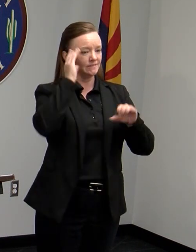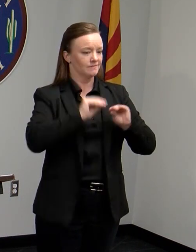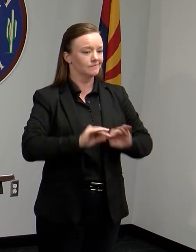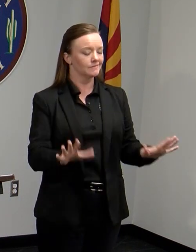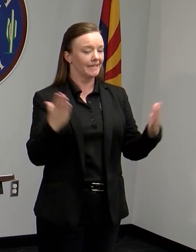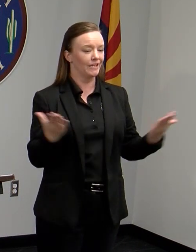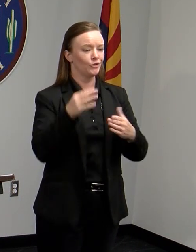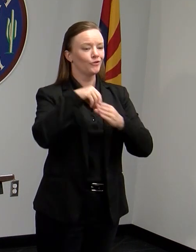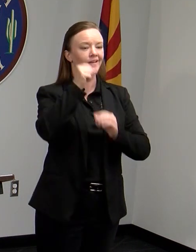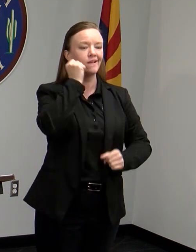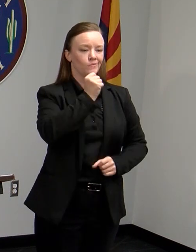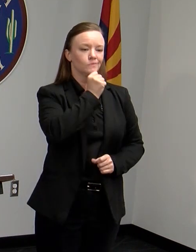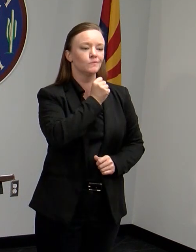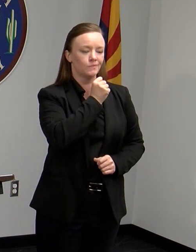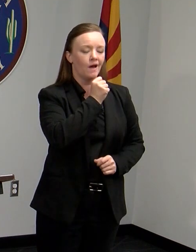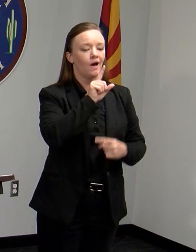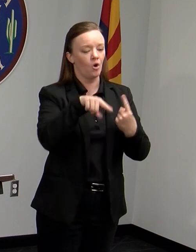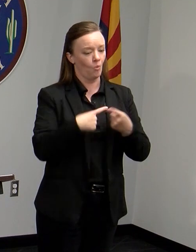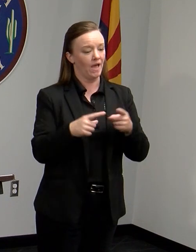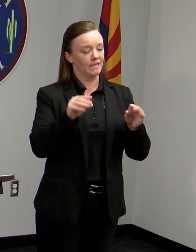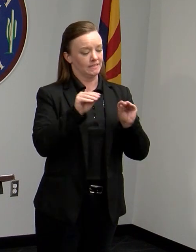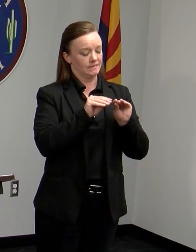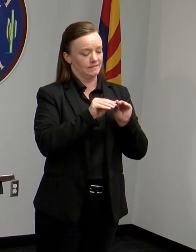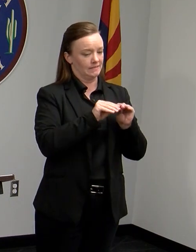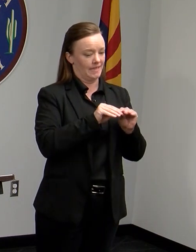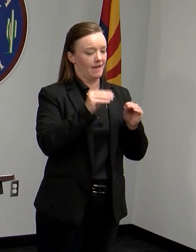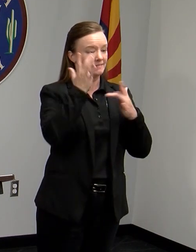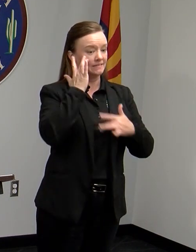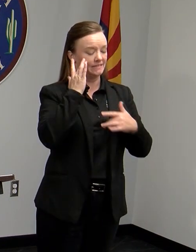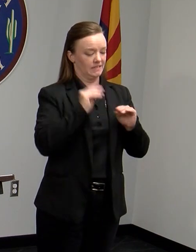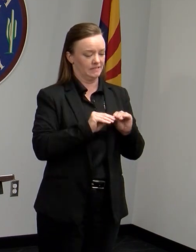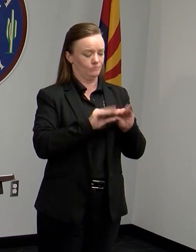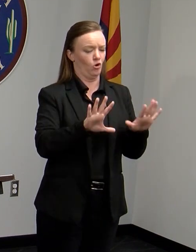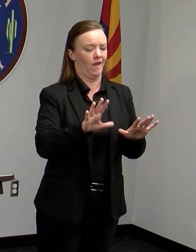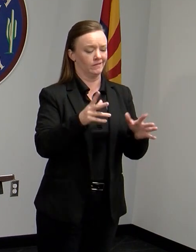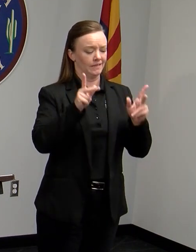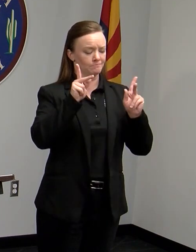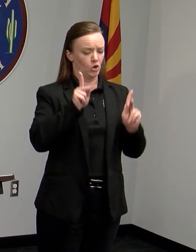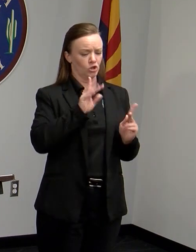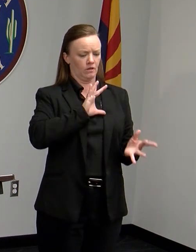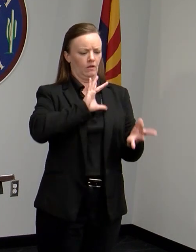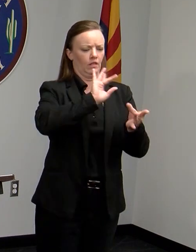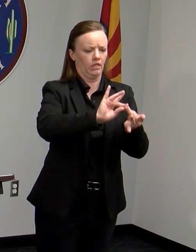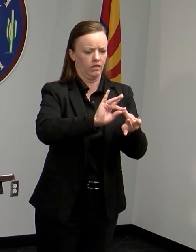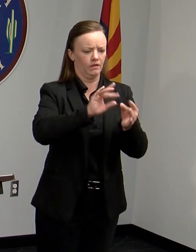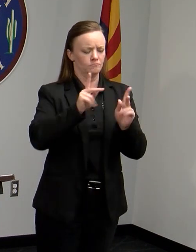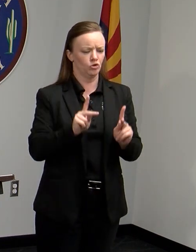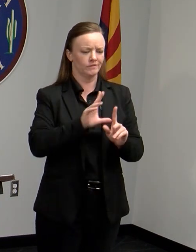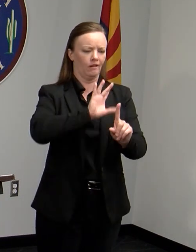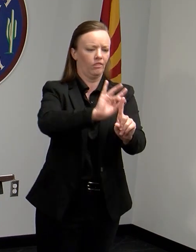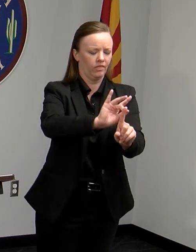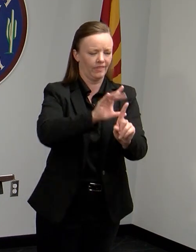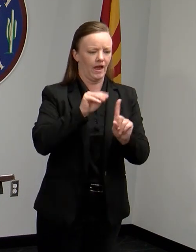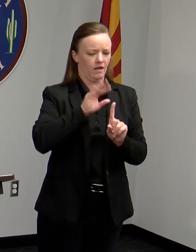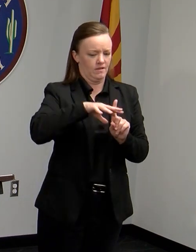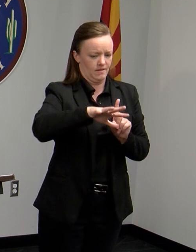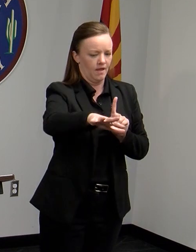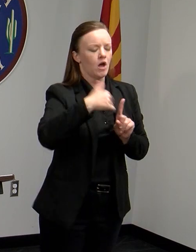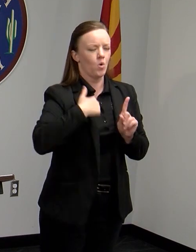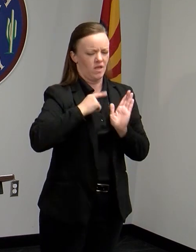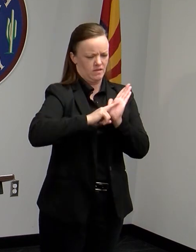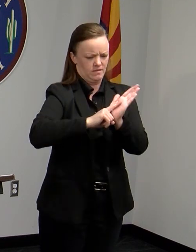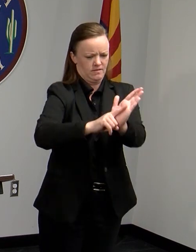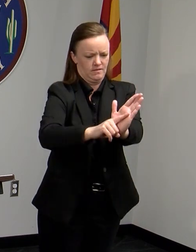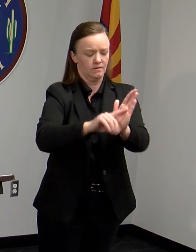Arizona when the disease spreads from person to person. So how does it work? When someone gets tested